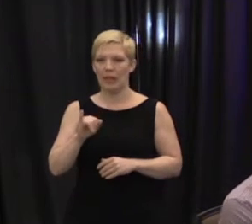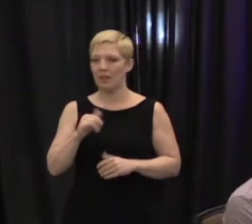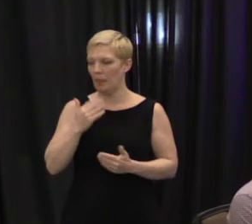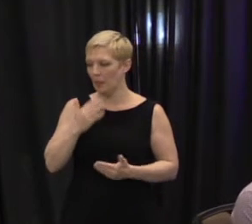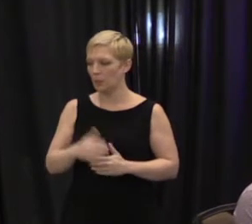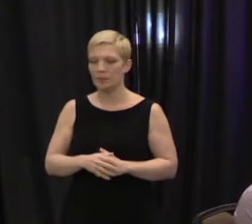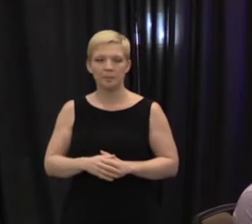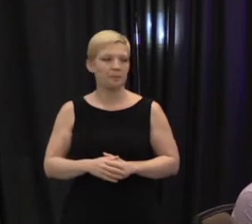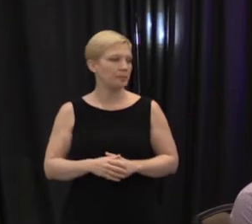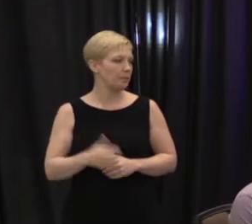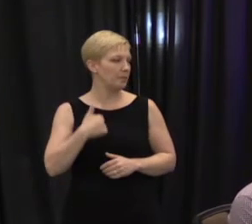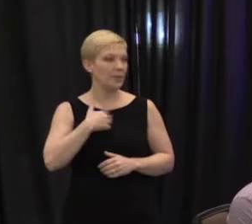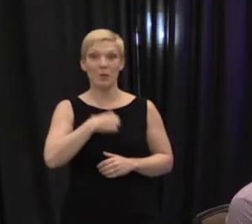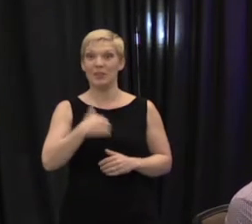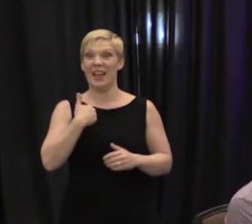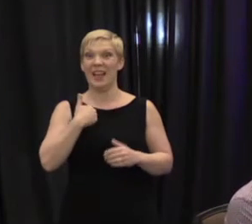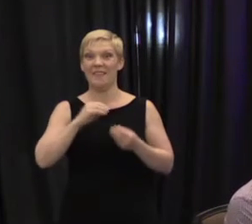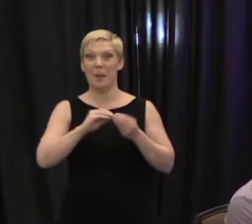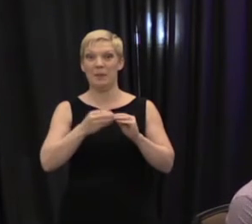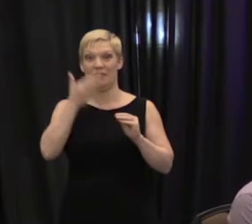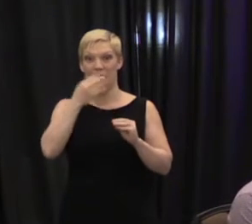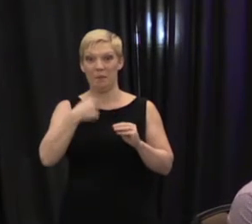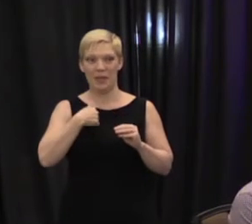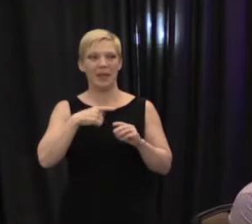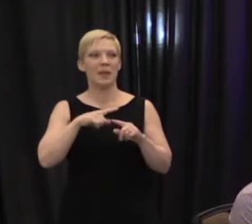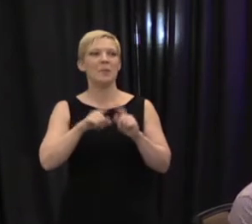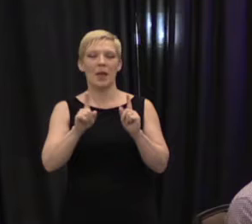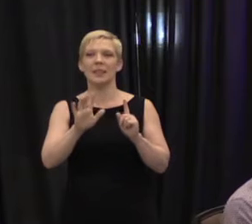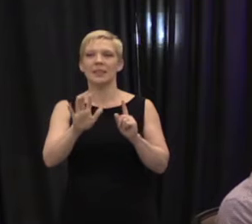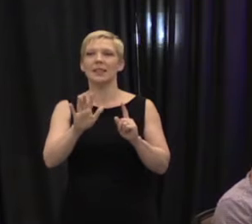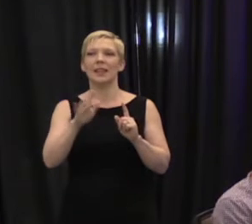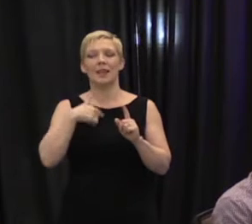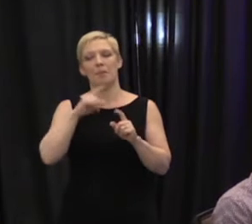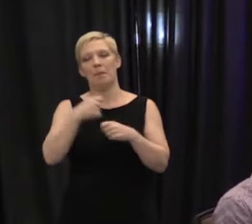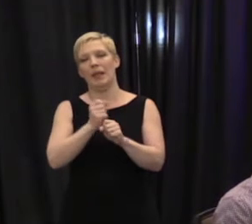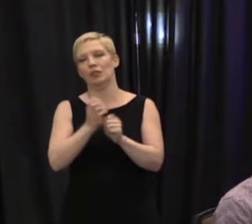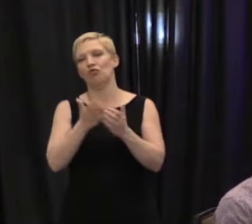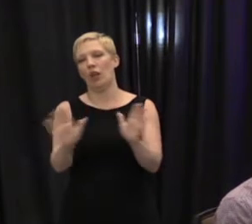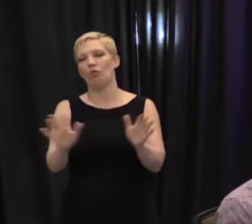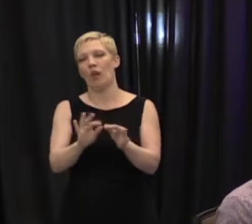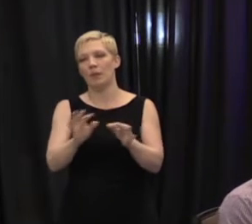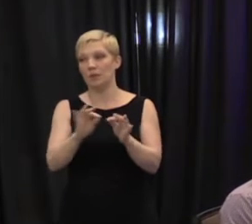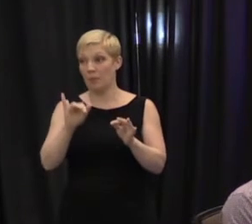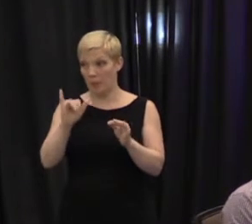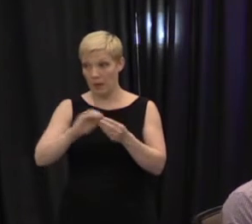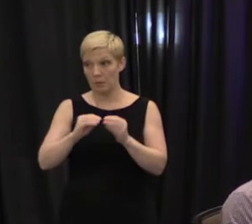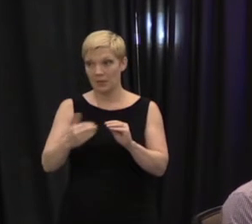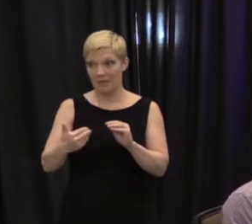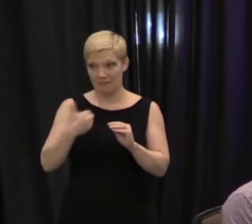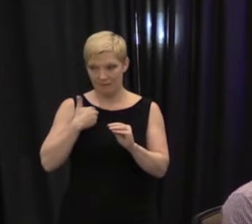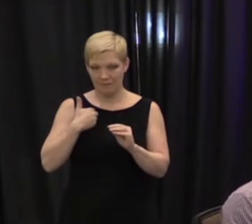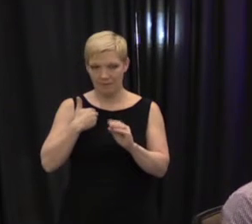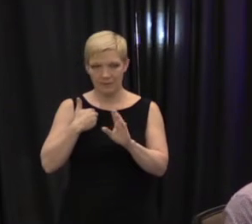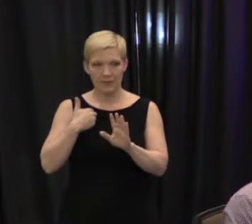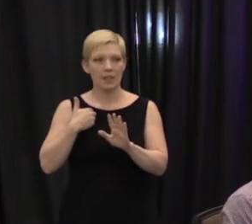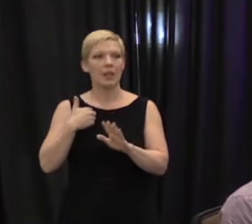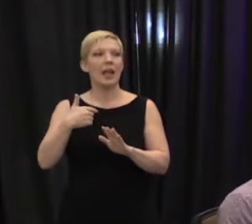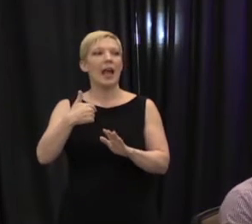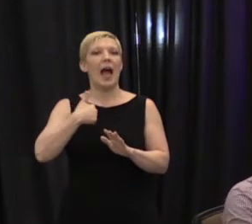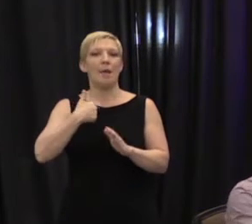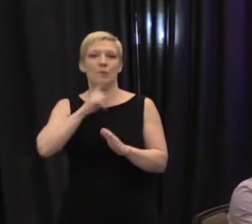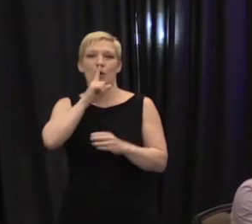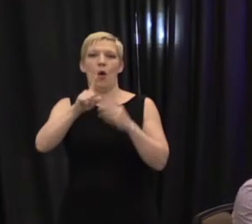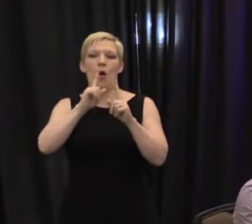I wish I had these numbers in front of me, so I'm just going to make some generalizations, but these numbers exist. I'm going to talk about capitalism for a minute. I'm not sorry.